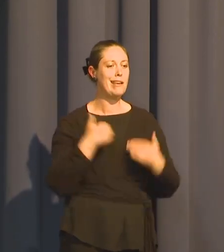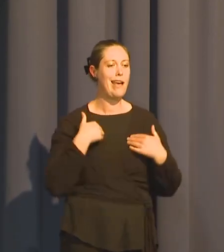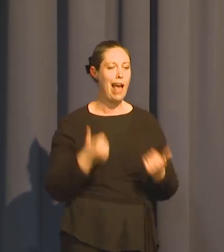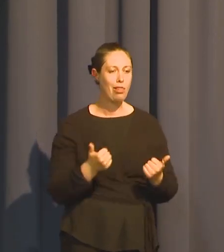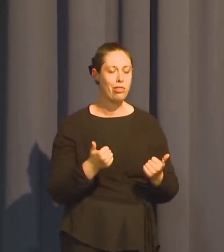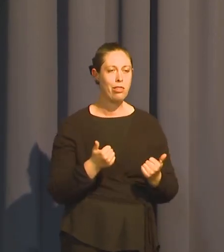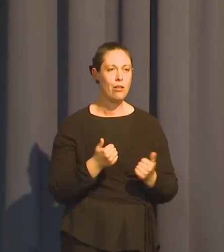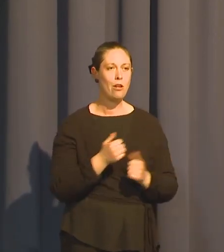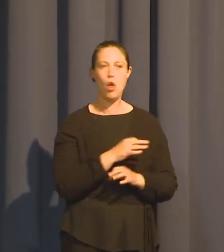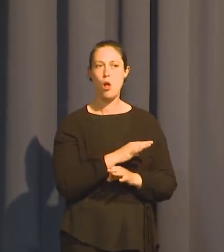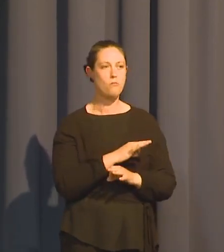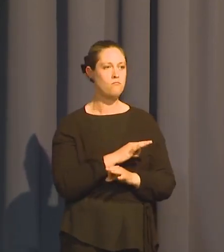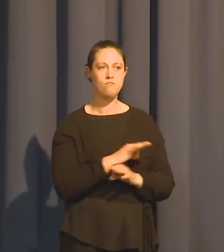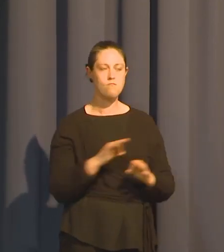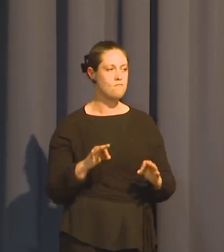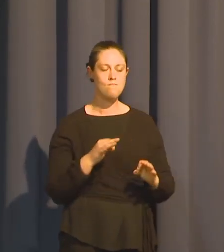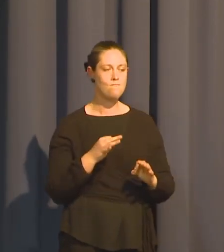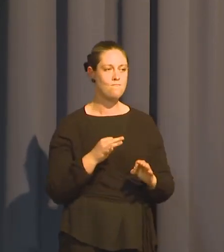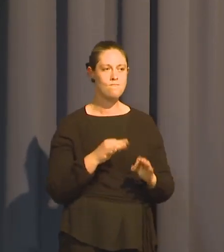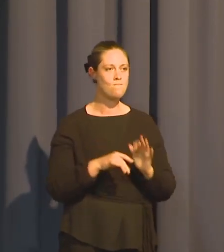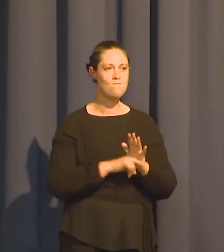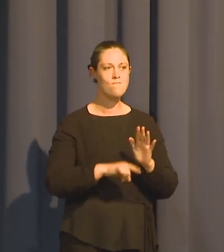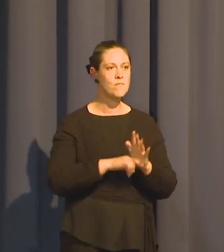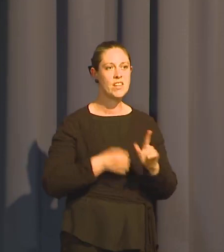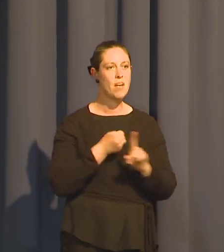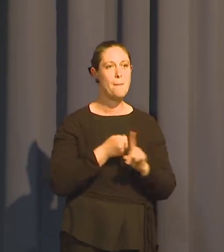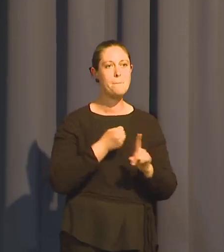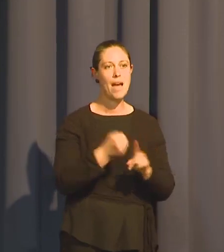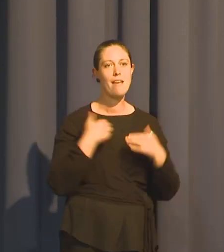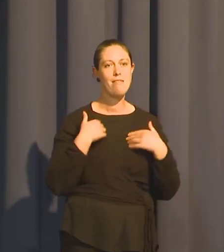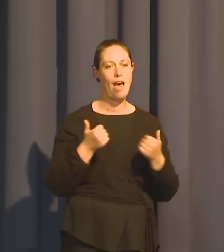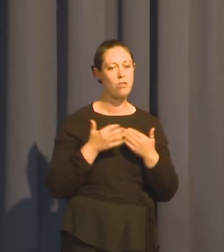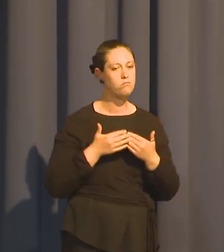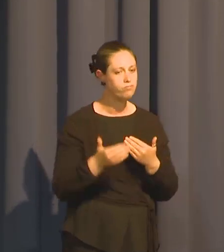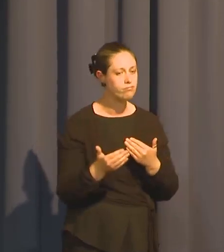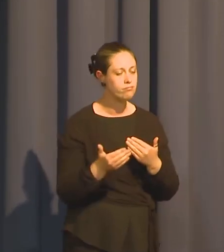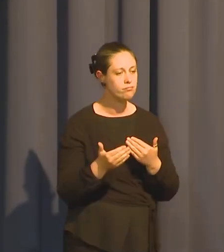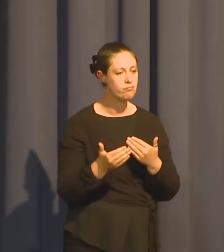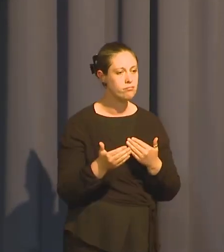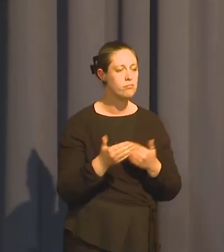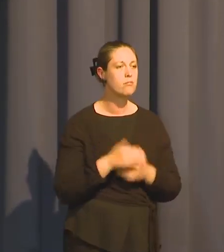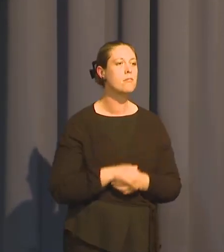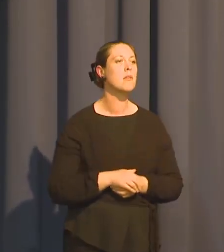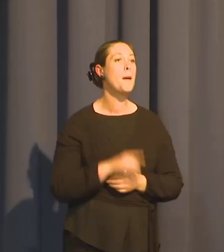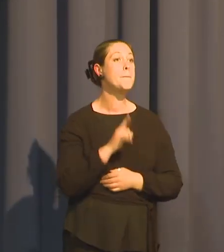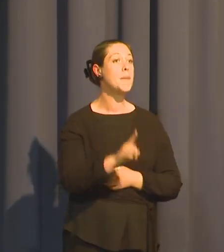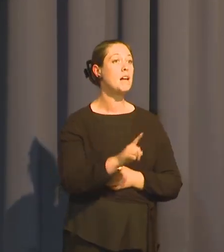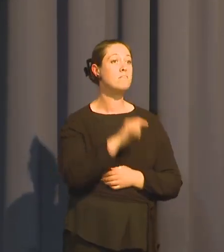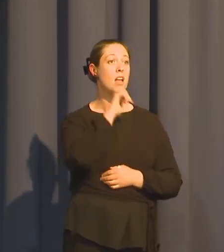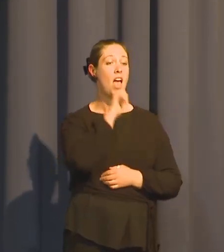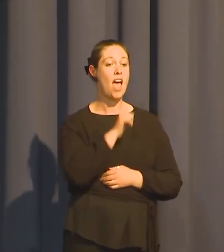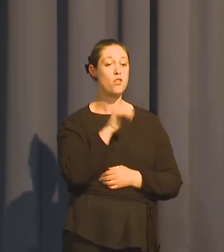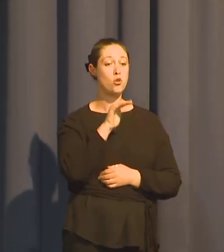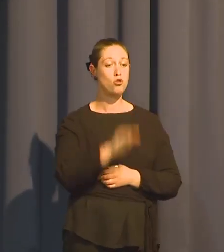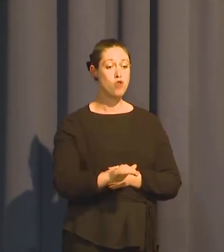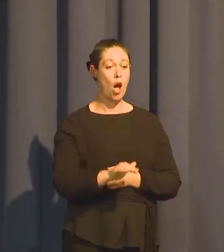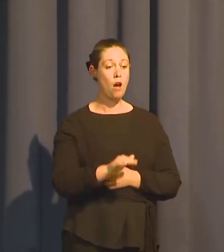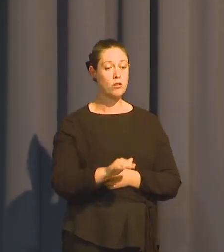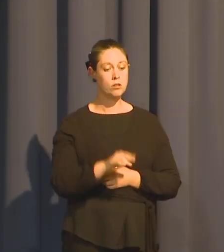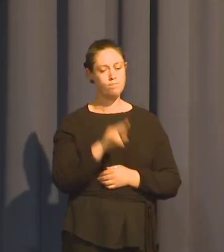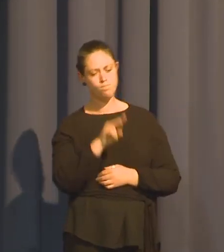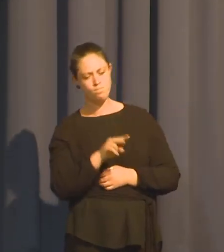development. But what I do want to stress is that if people have concerns about your child, about